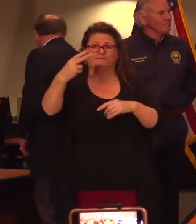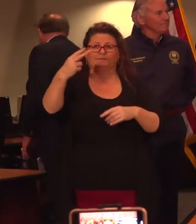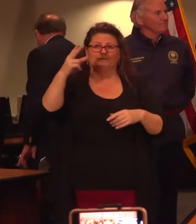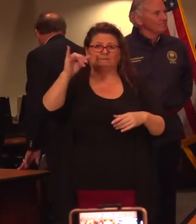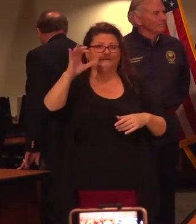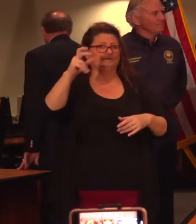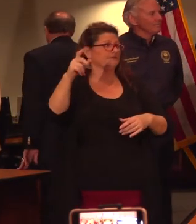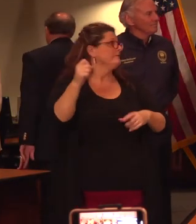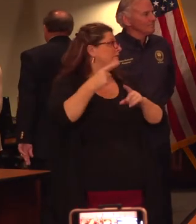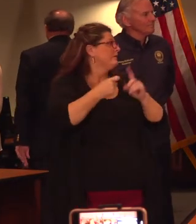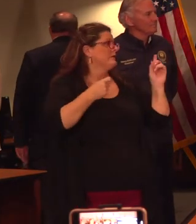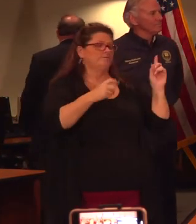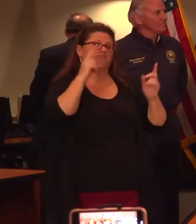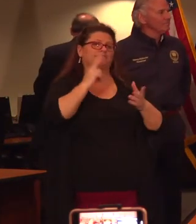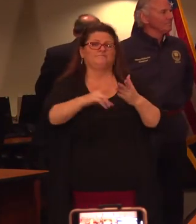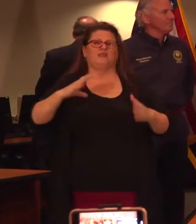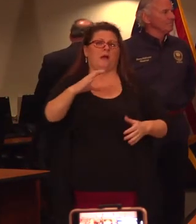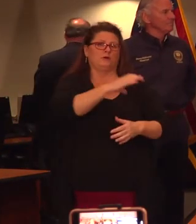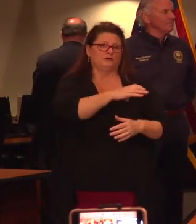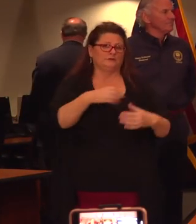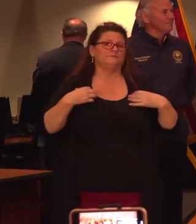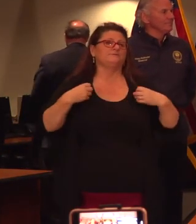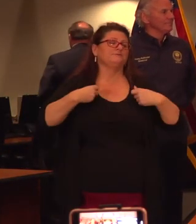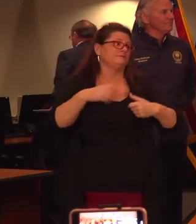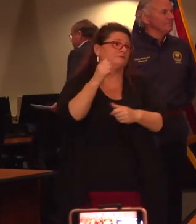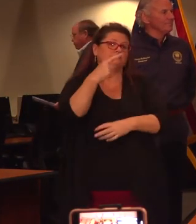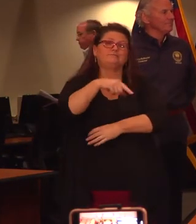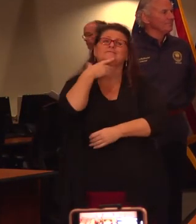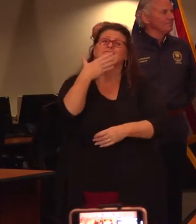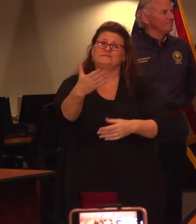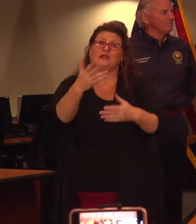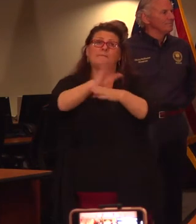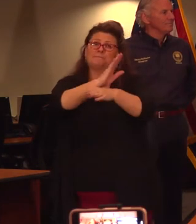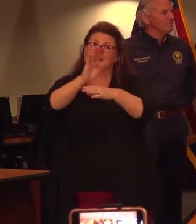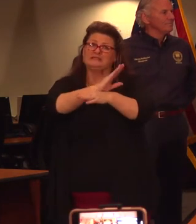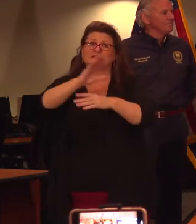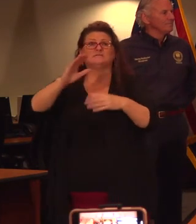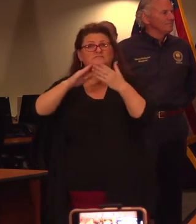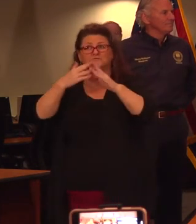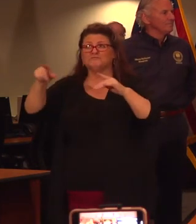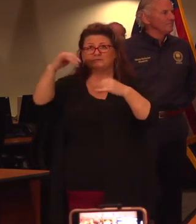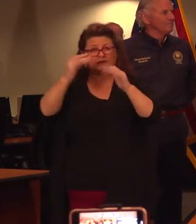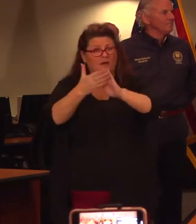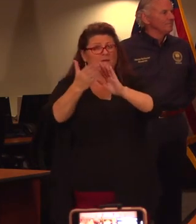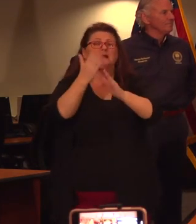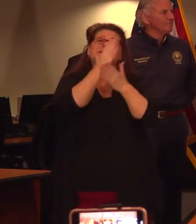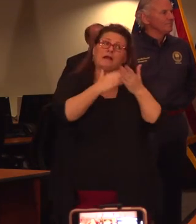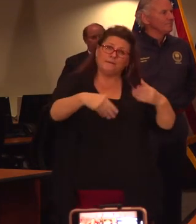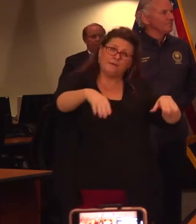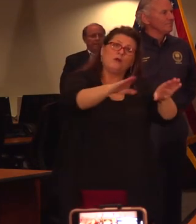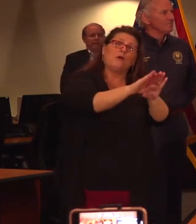Governor. Delighted to be here today to tell you that the business community is continuing to operate while we have portions of it closed